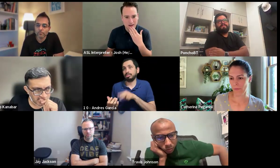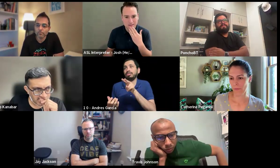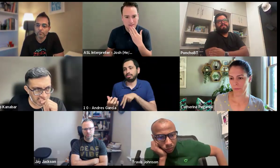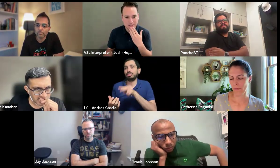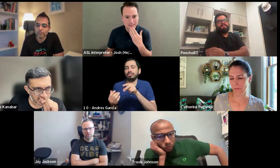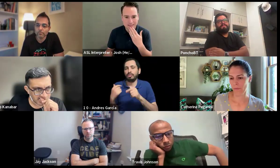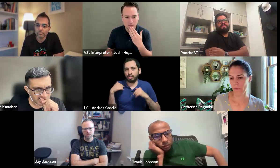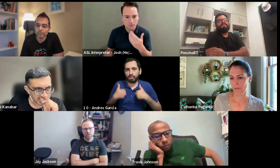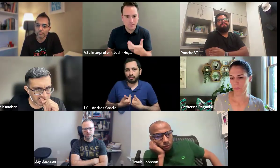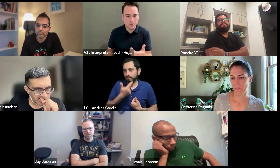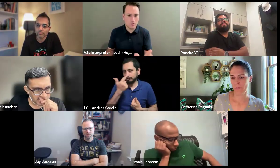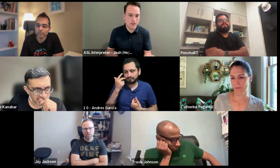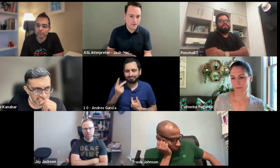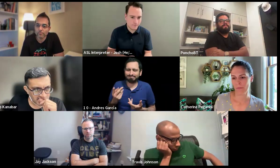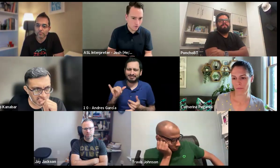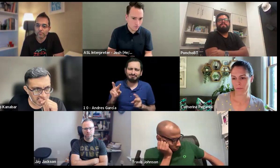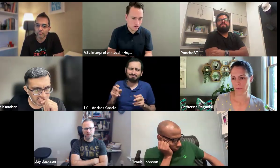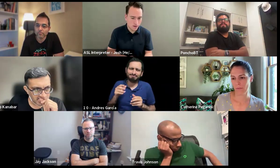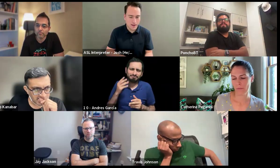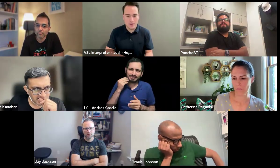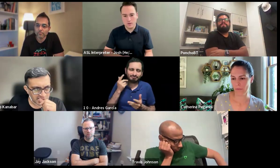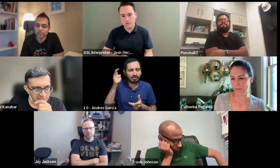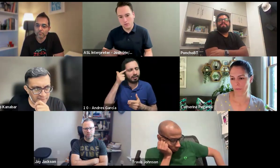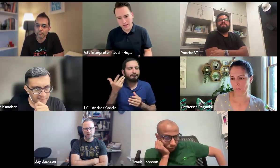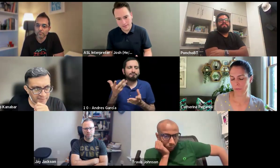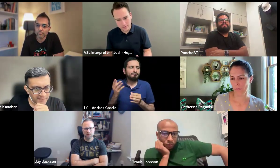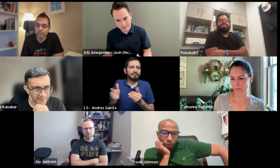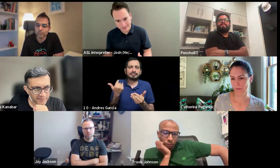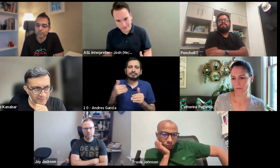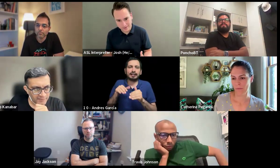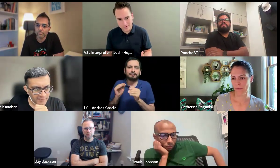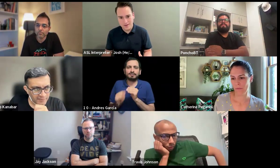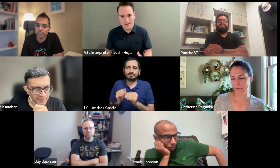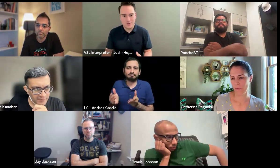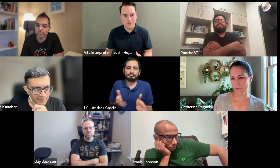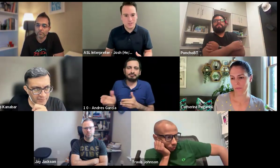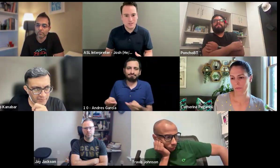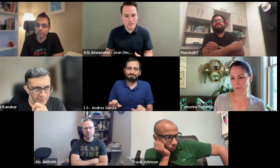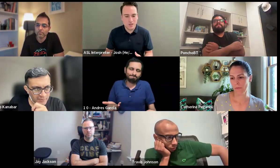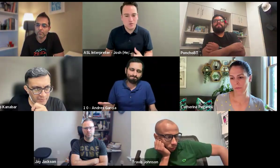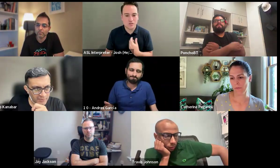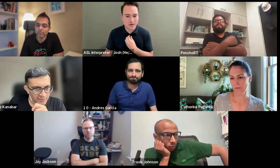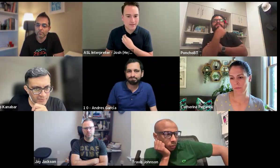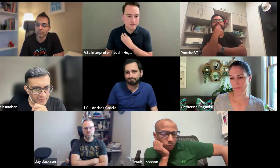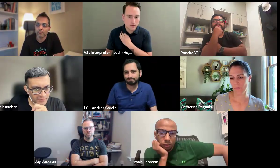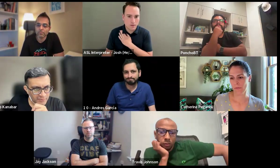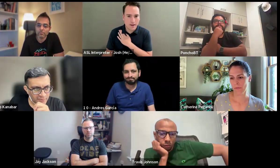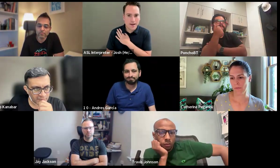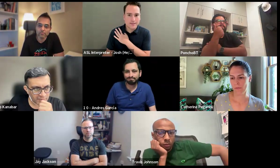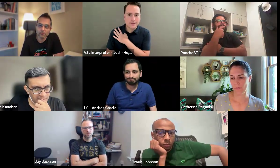not accessible for me to look at my phone and also look at the presenter. It was just a huge strain on my